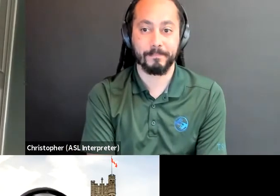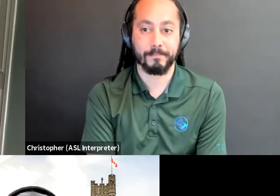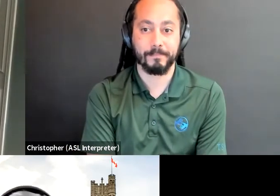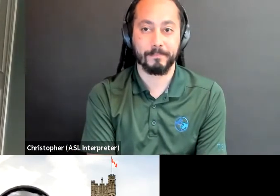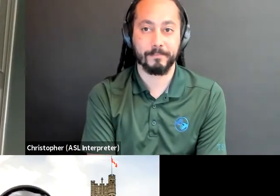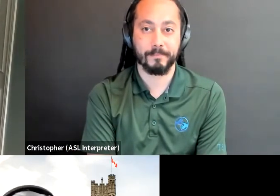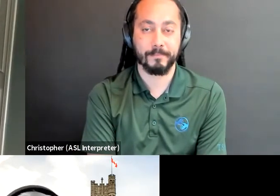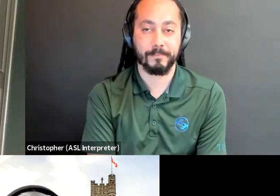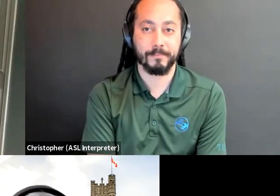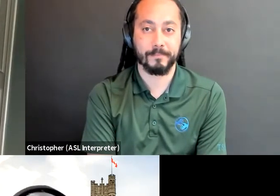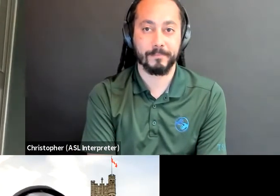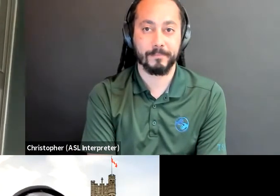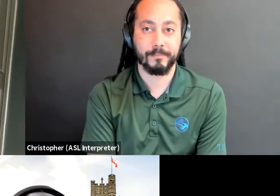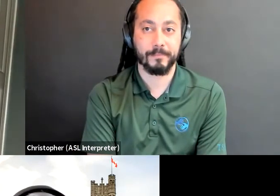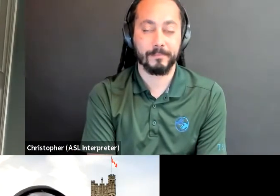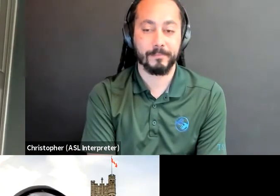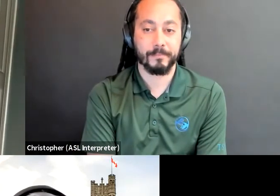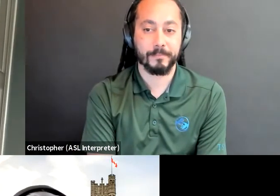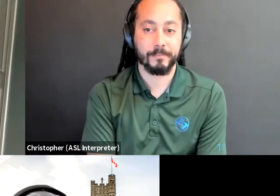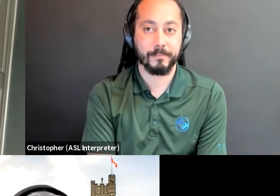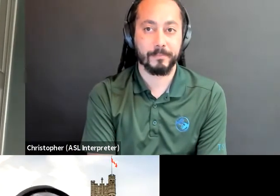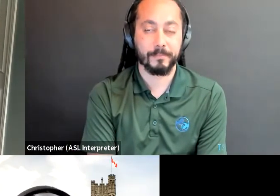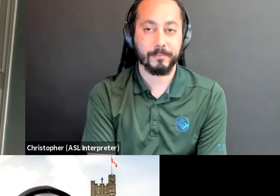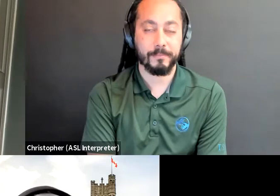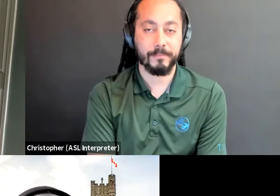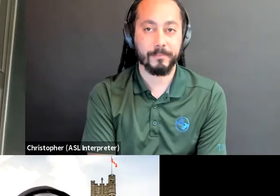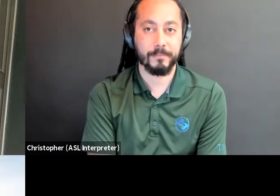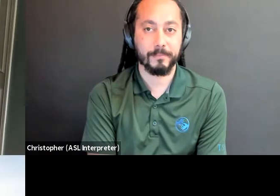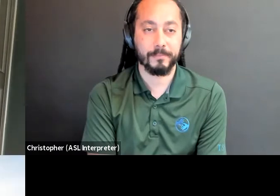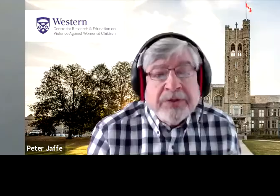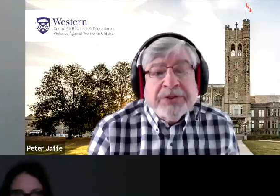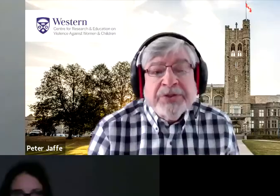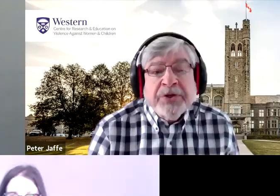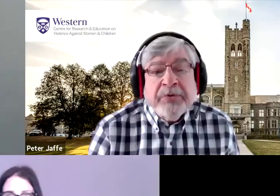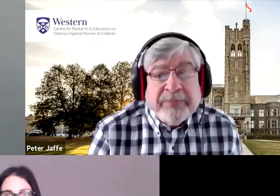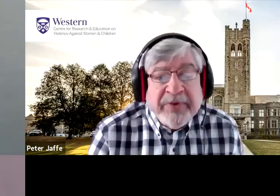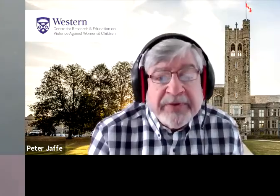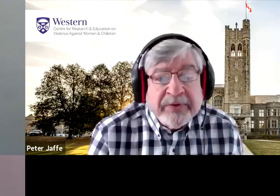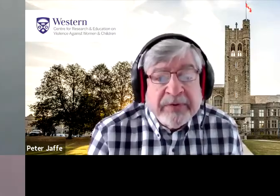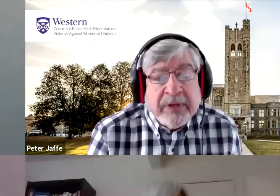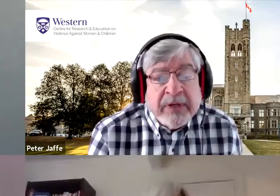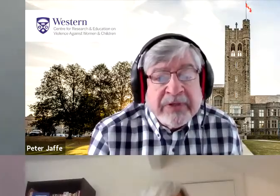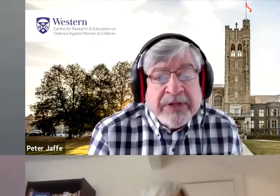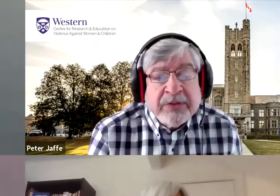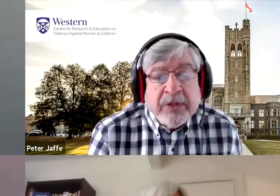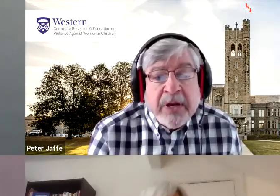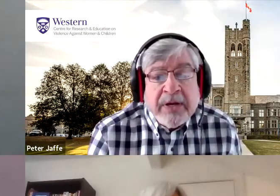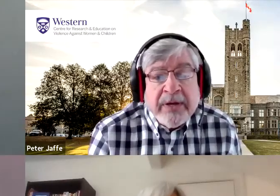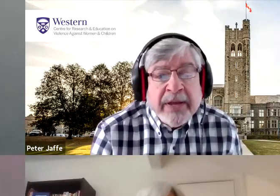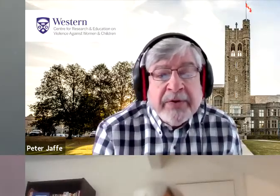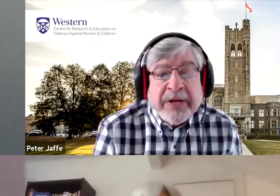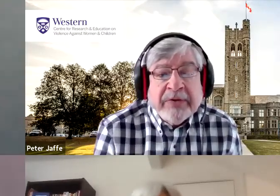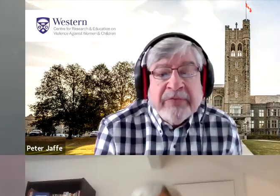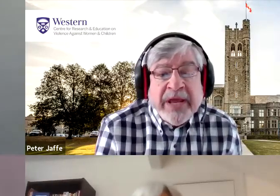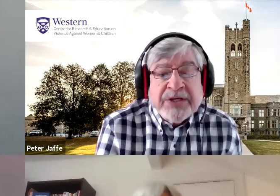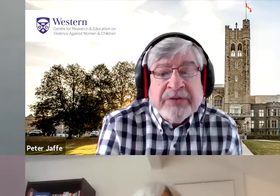Thank you very much, Simon. I'll now call on Joan Meier. Joan is a professor of clinical law